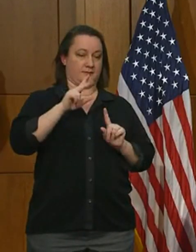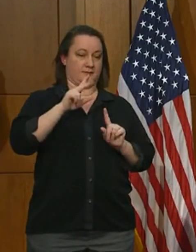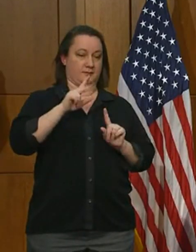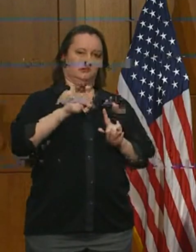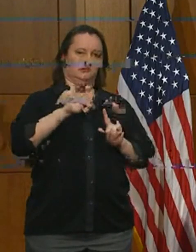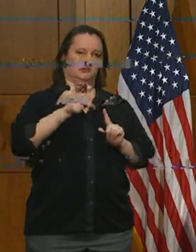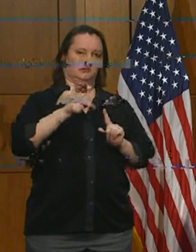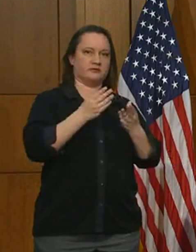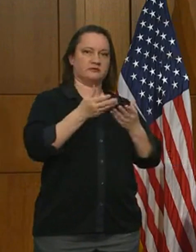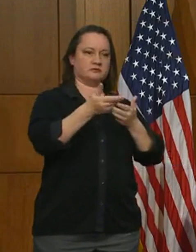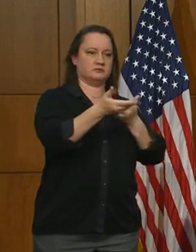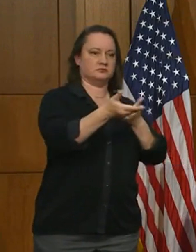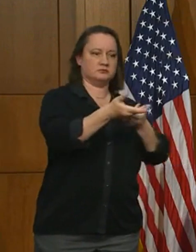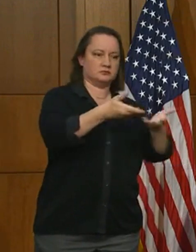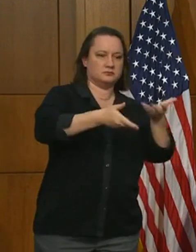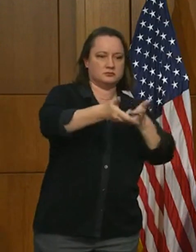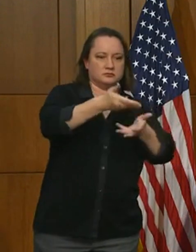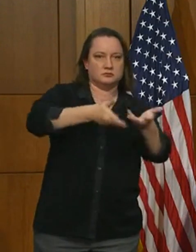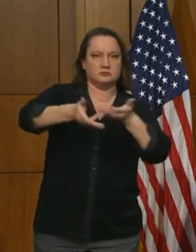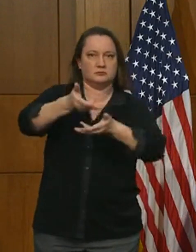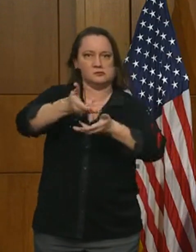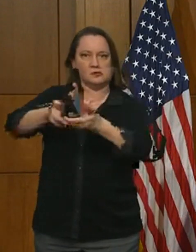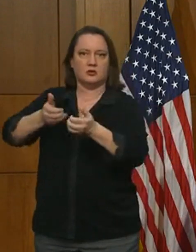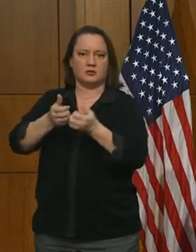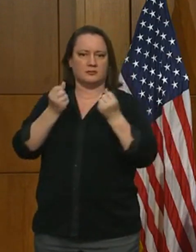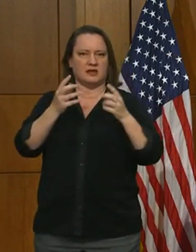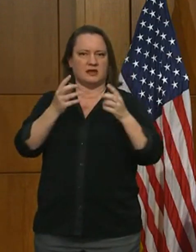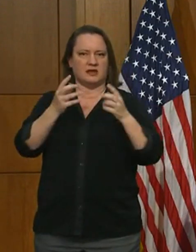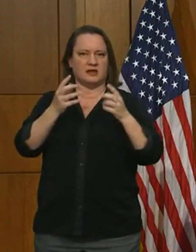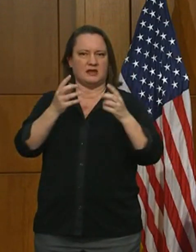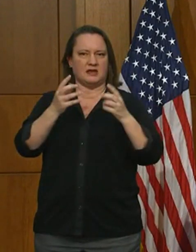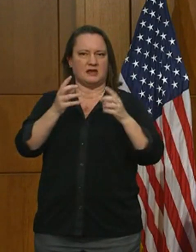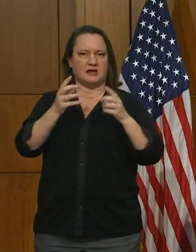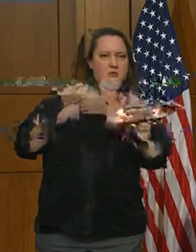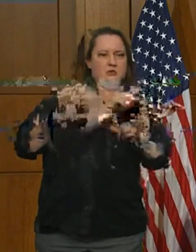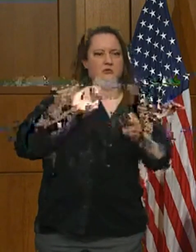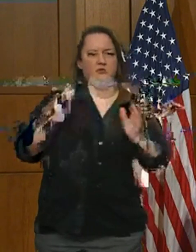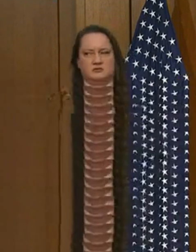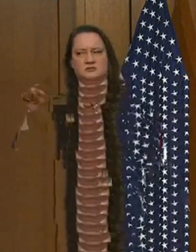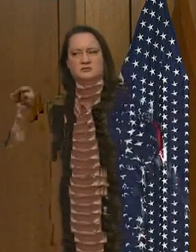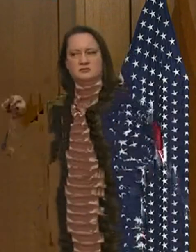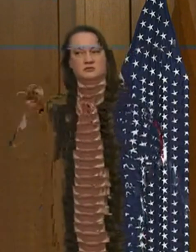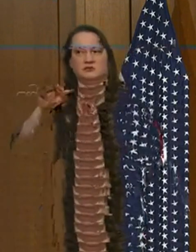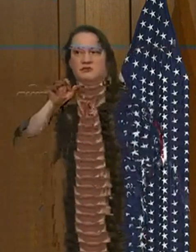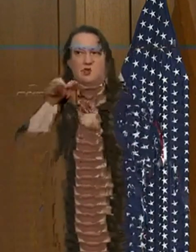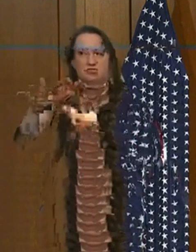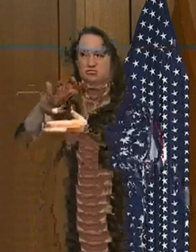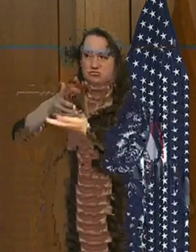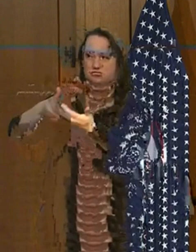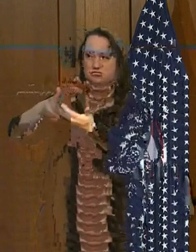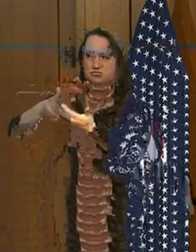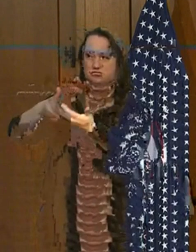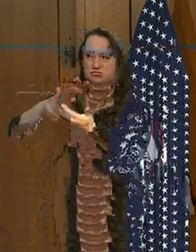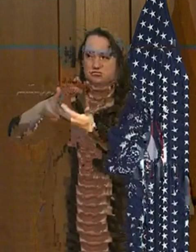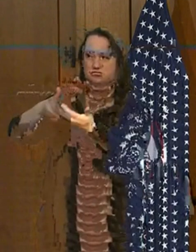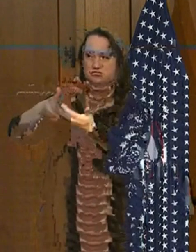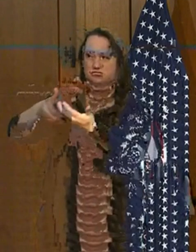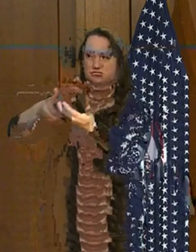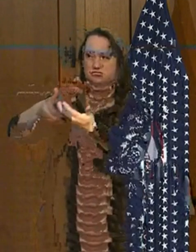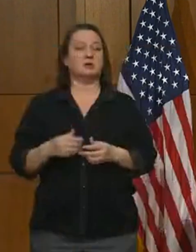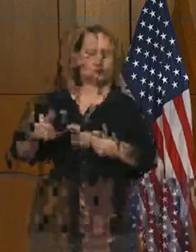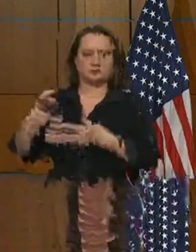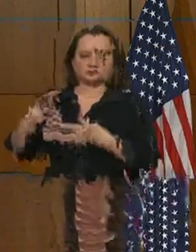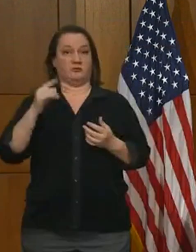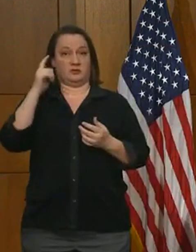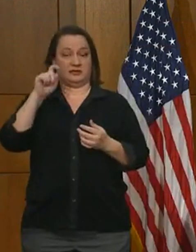And we're continuing to work through that. If we feel that as we move forward, if we need to require a